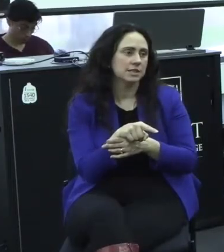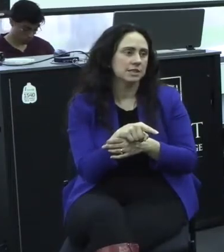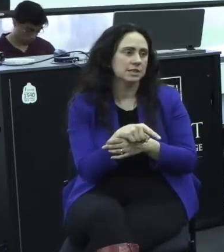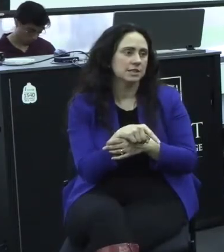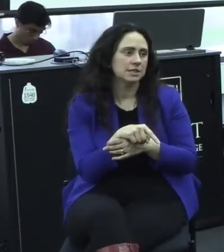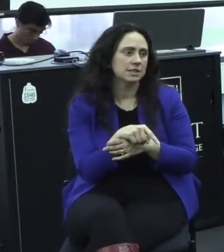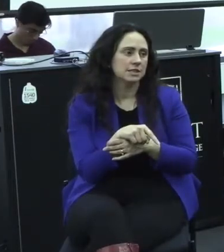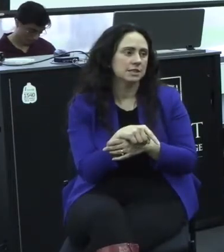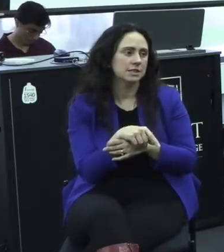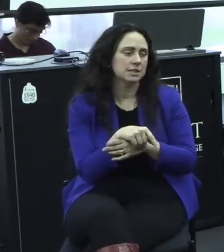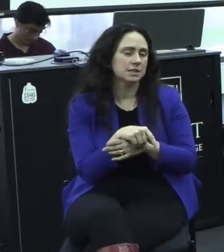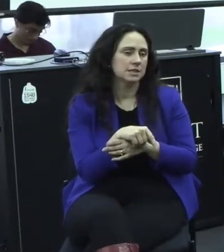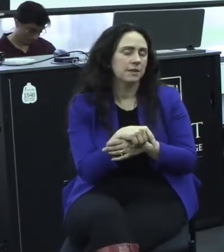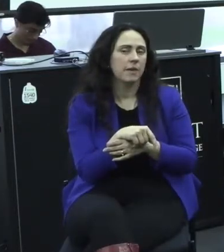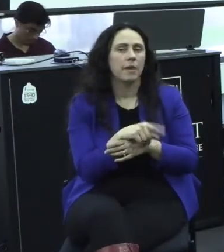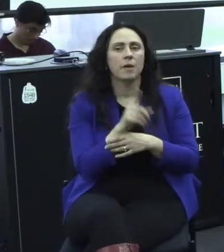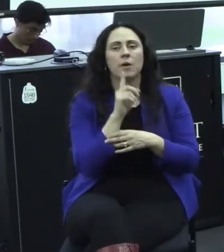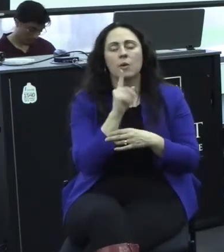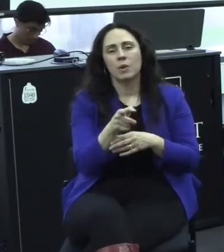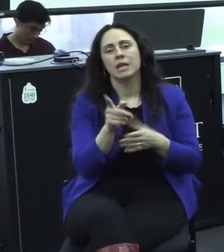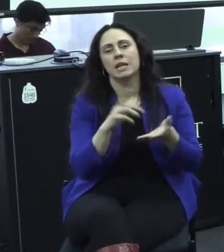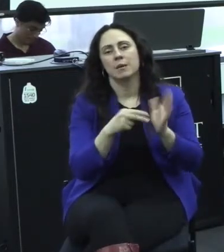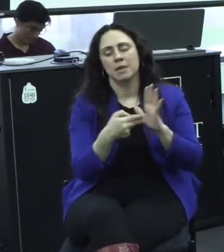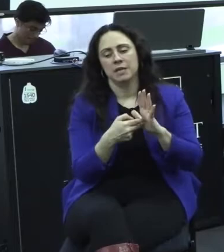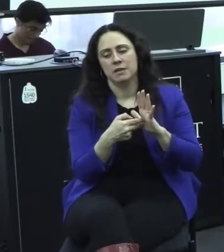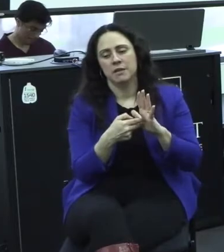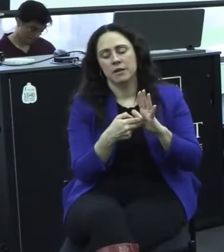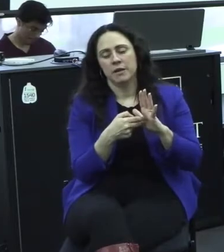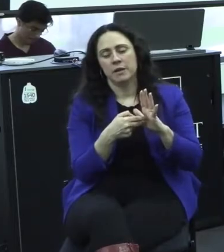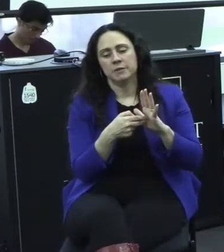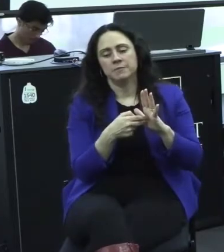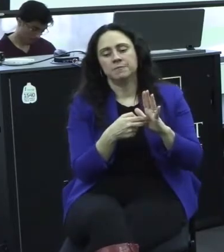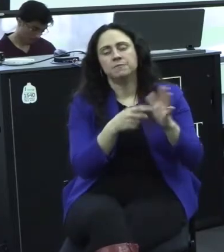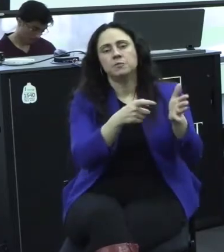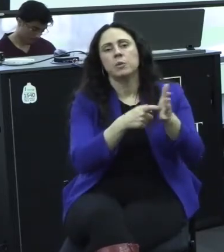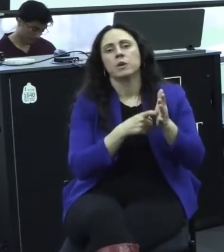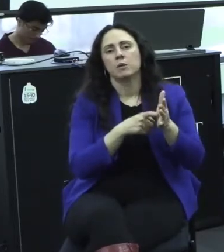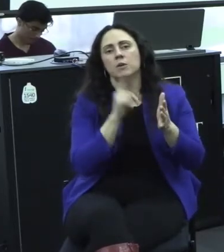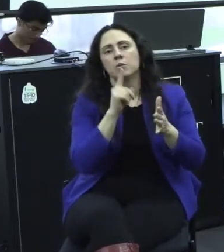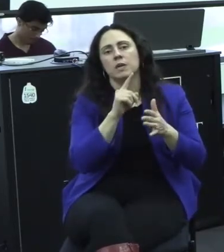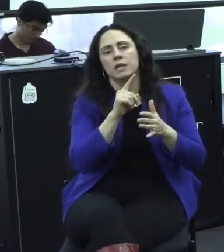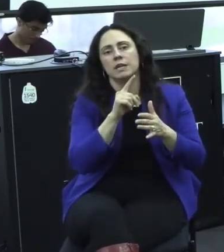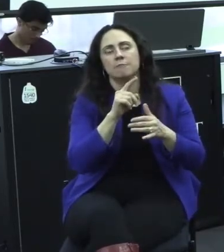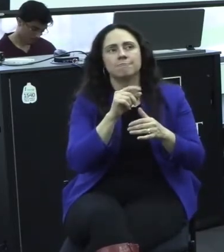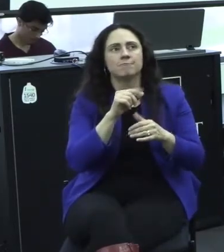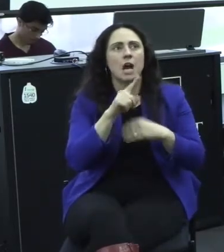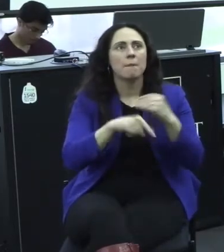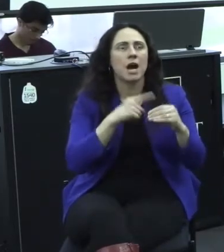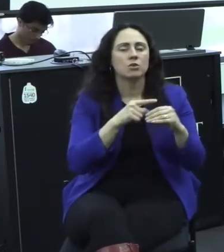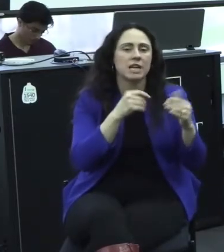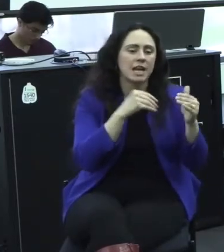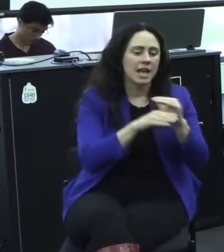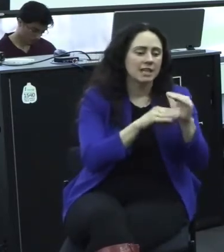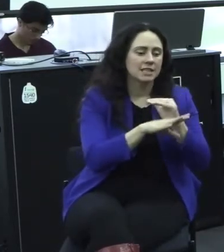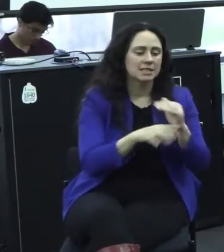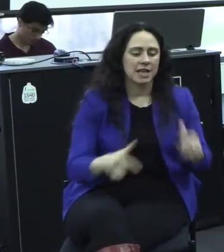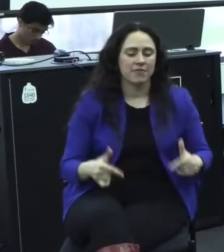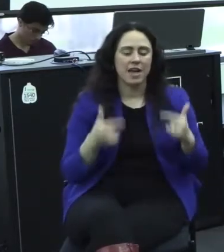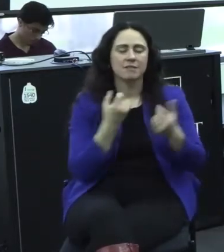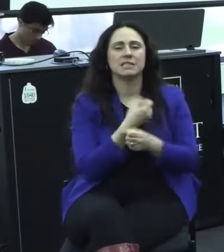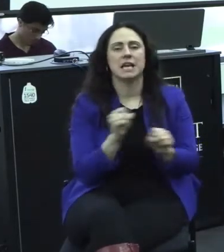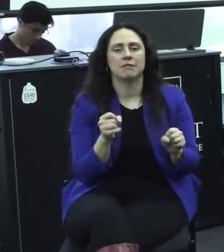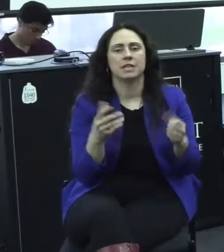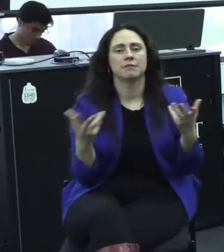so what it really means is that, or the requirement is really around access and life safety,